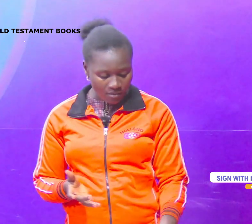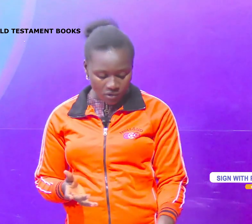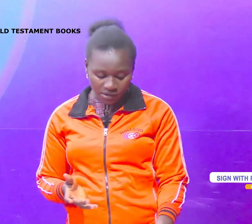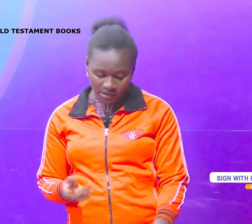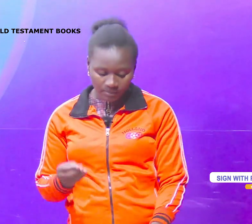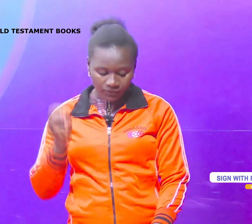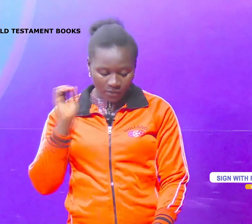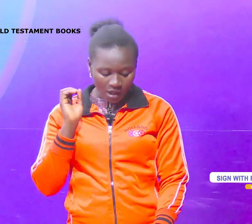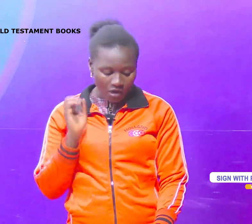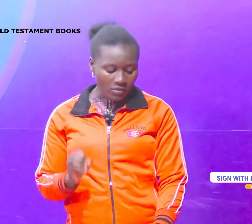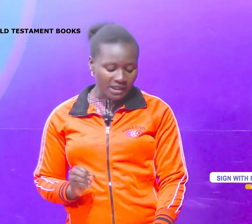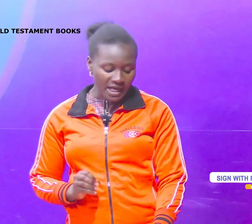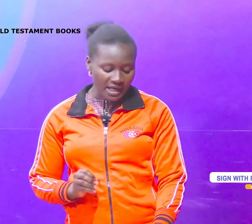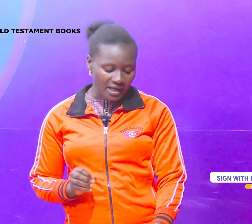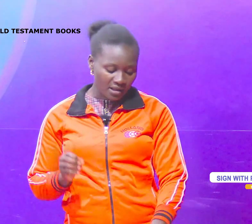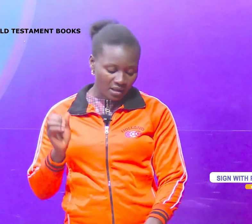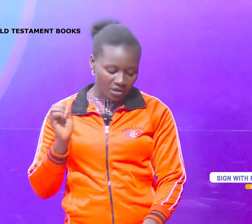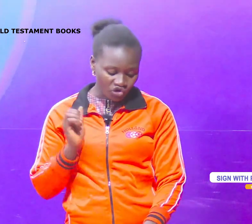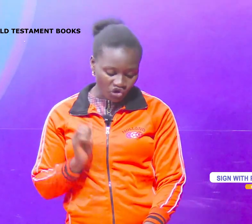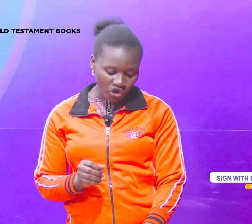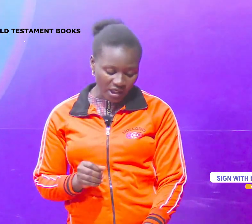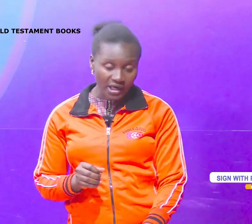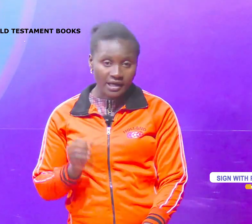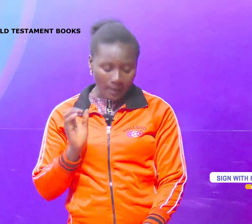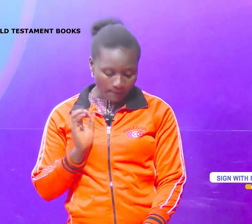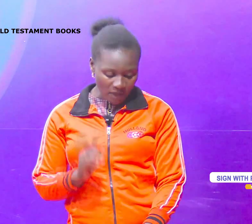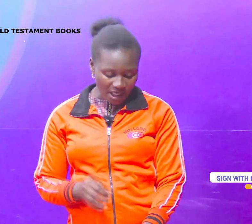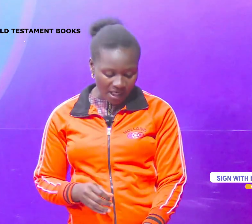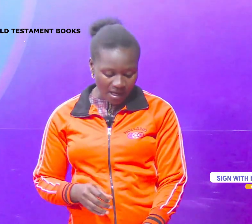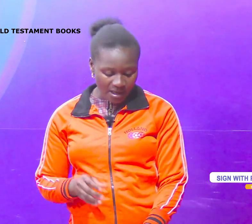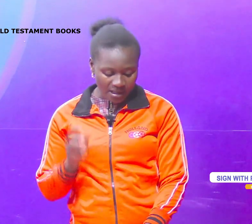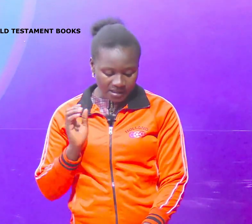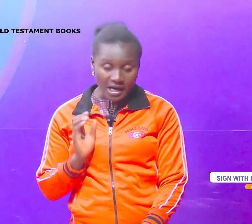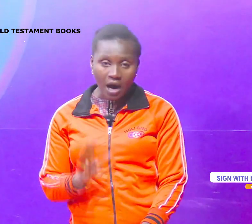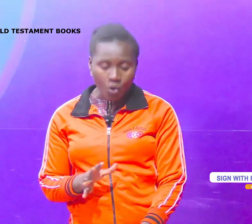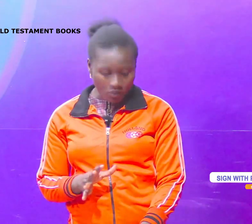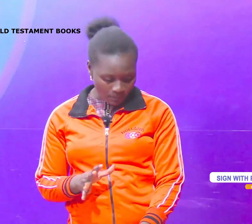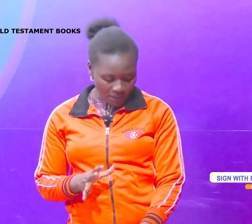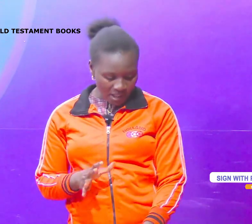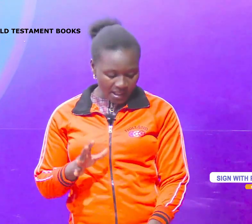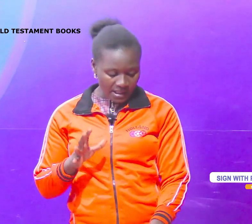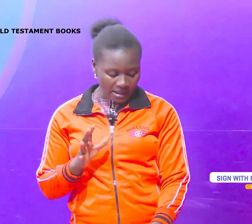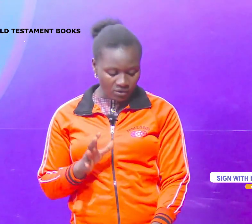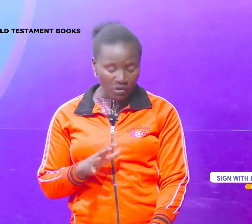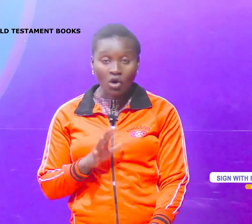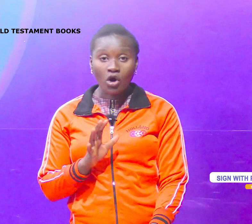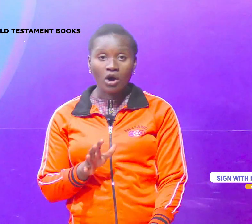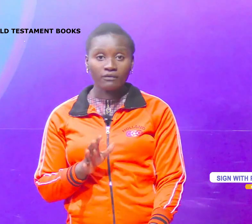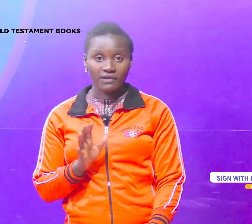Amos, Obadiah, Jonah, Micah, Nahum. We all finger